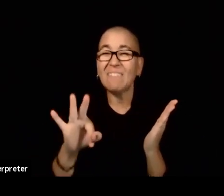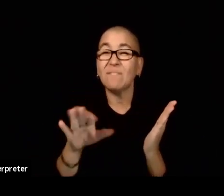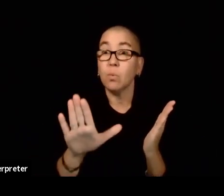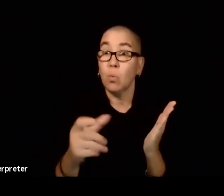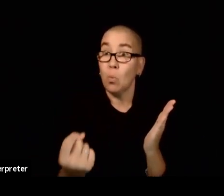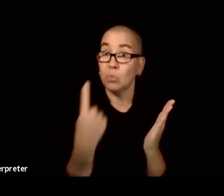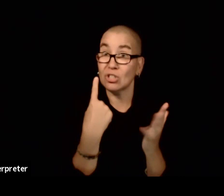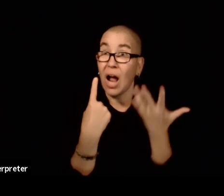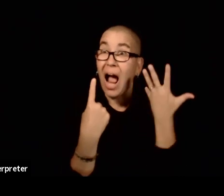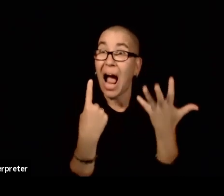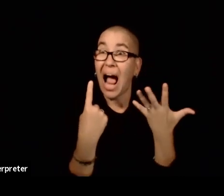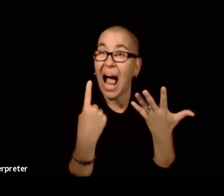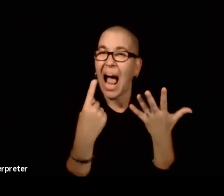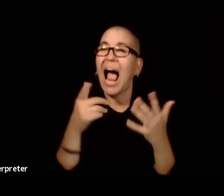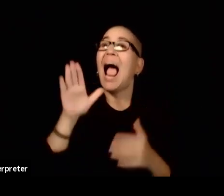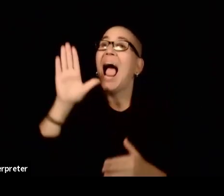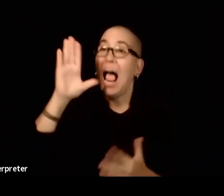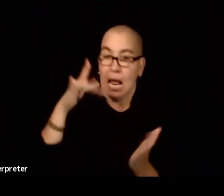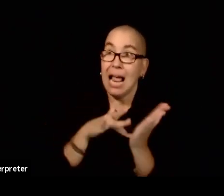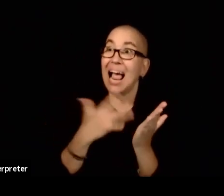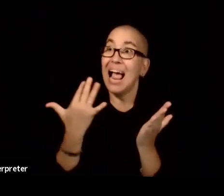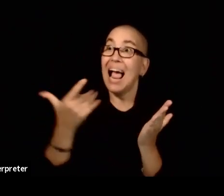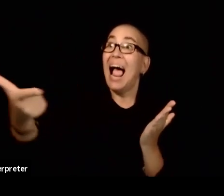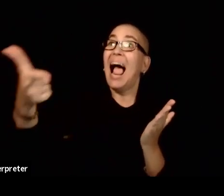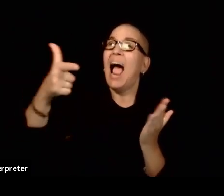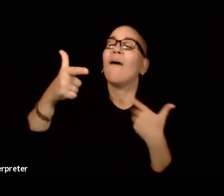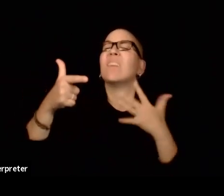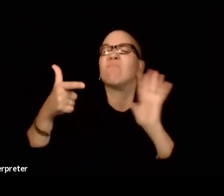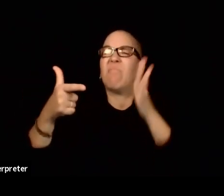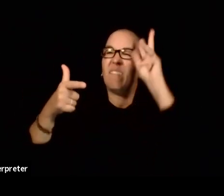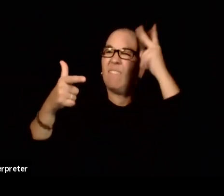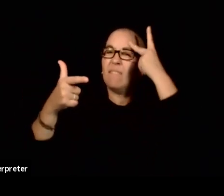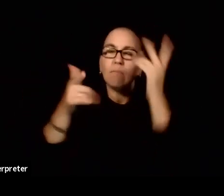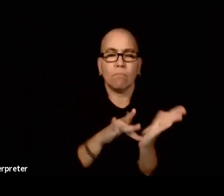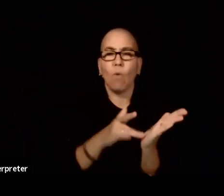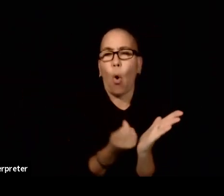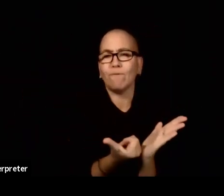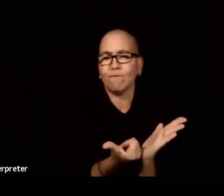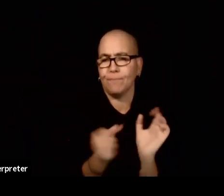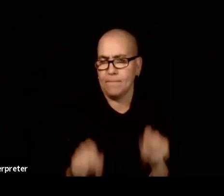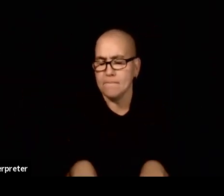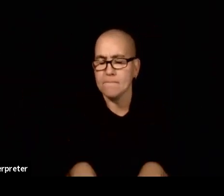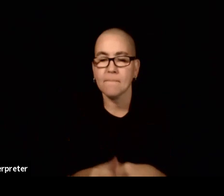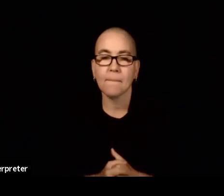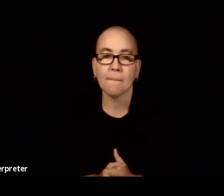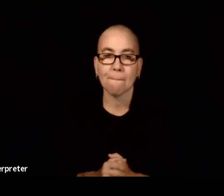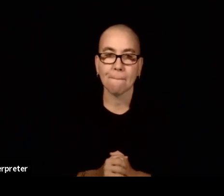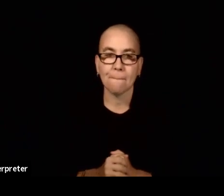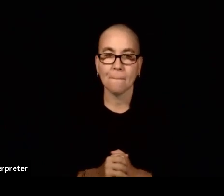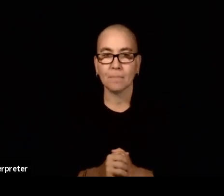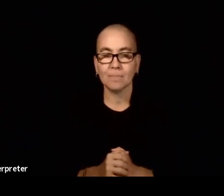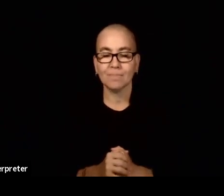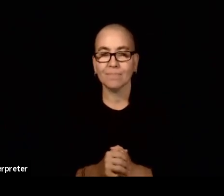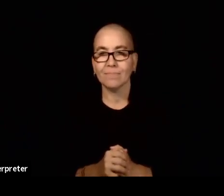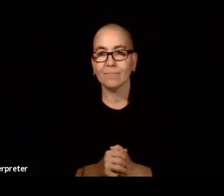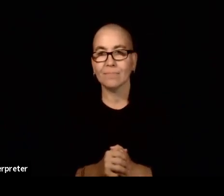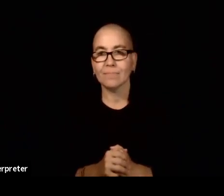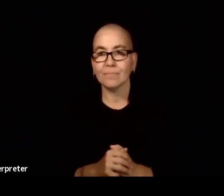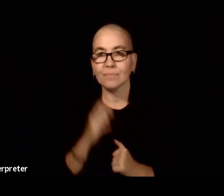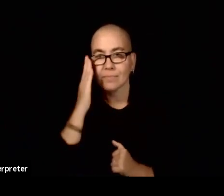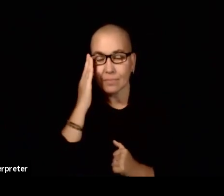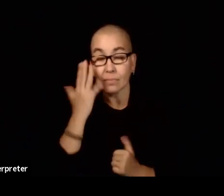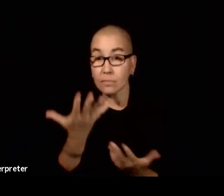key. To prevent any background noise, we ask that you please place your line on mute once your question has been stated. Our first question is going to come from the